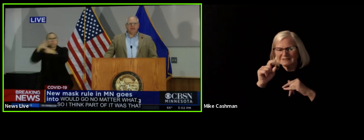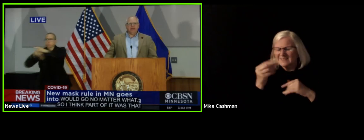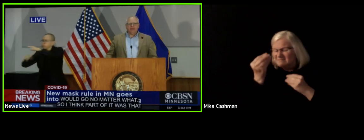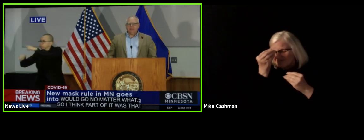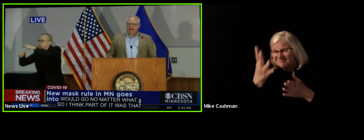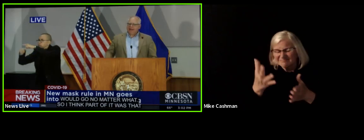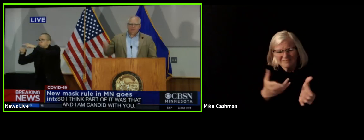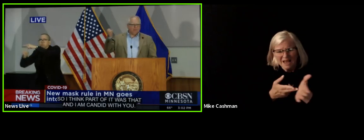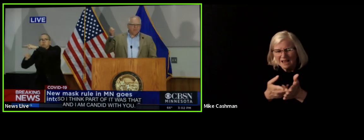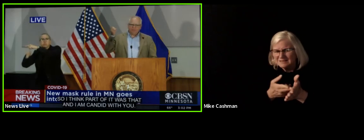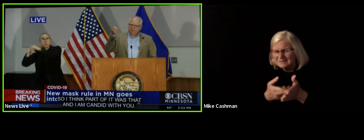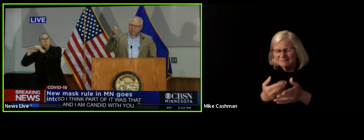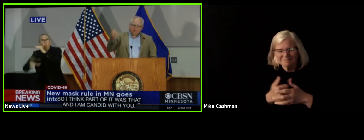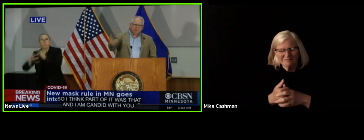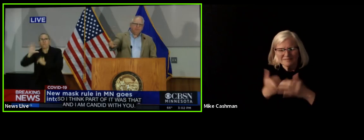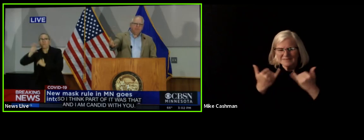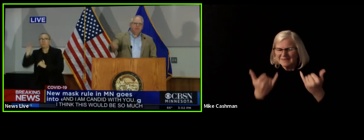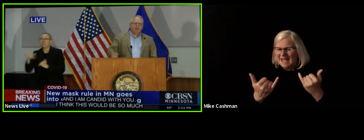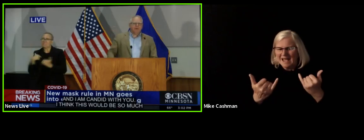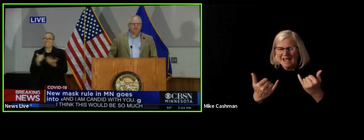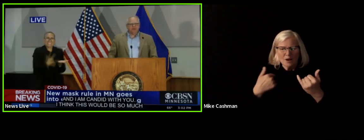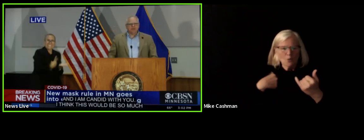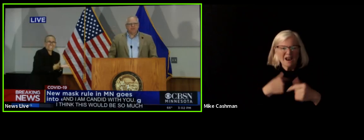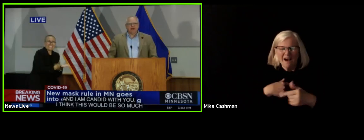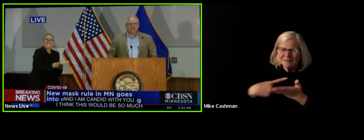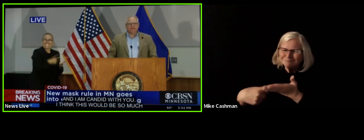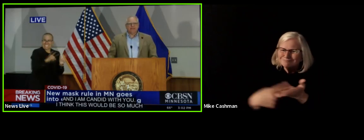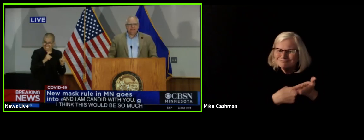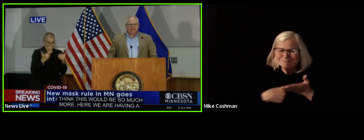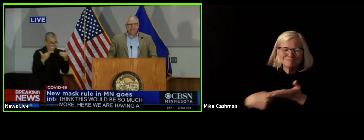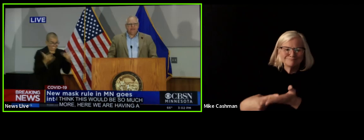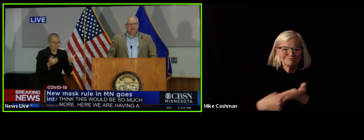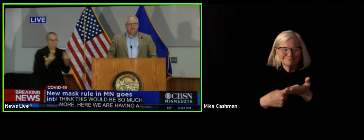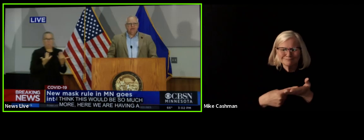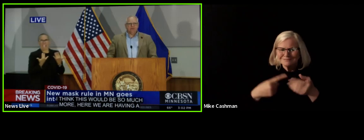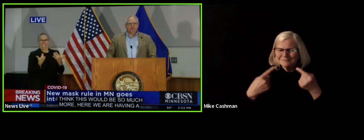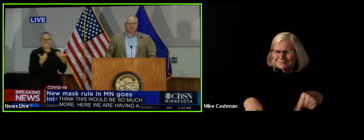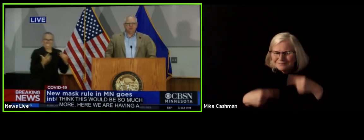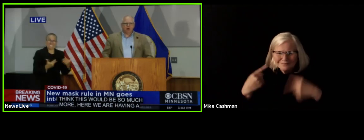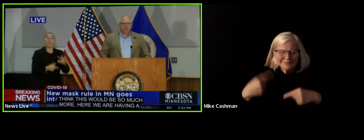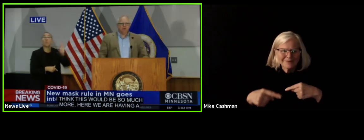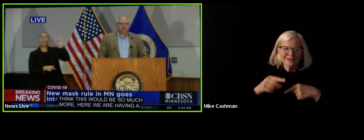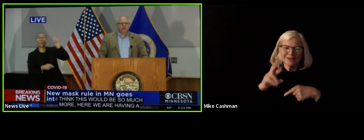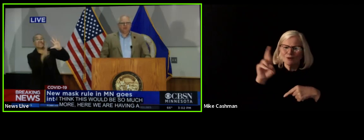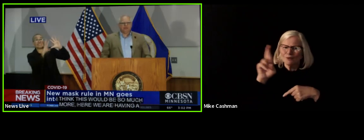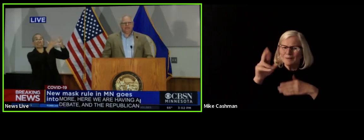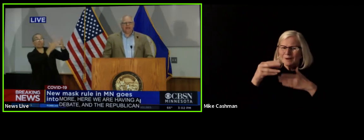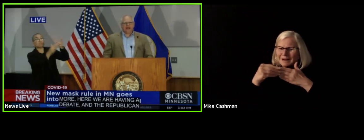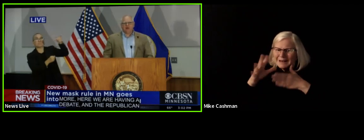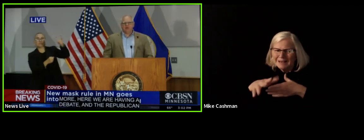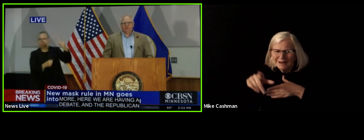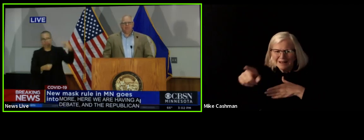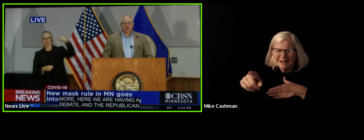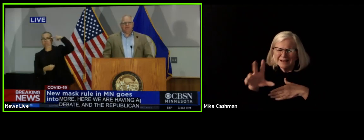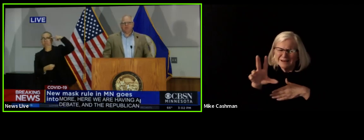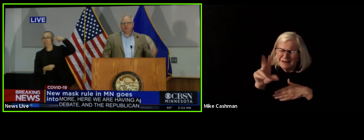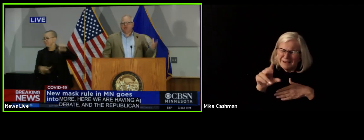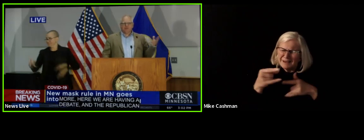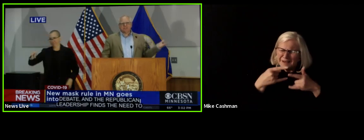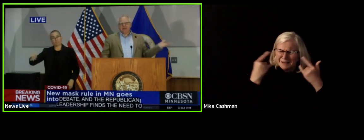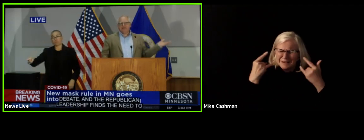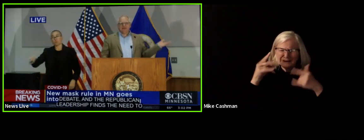debate, and the Republican leadership finds the need that this is the wrong move and to critique it. I thought it would have been better